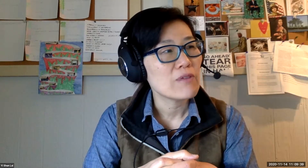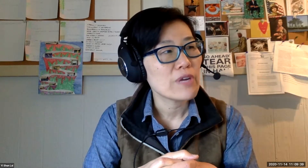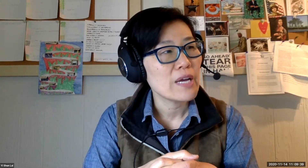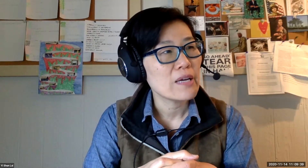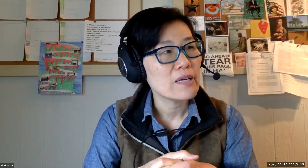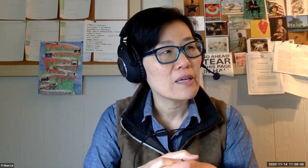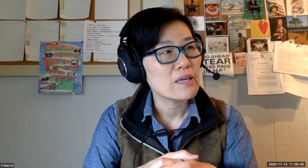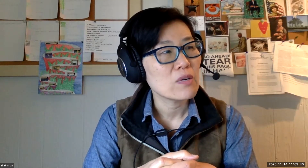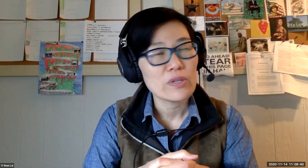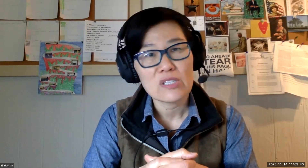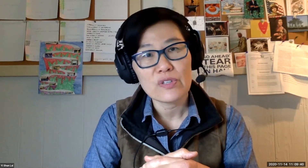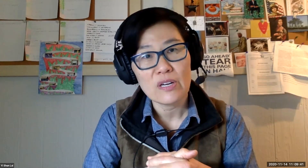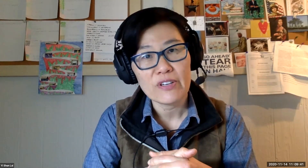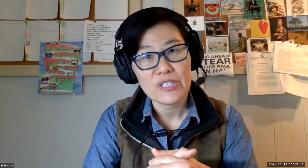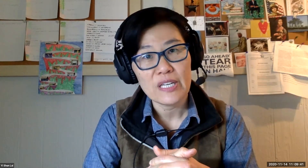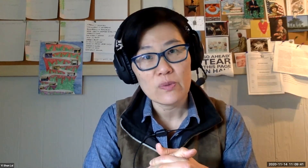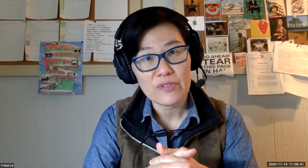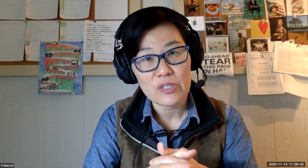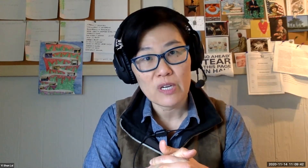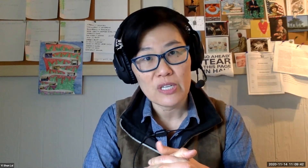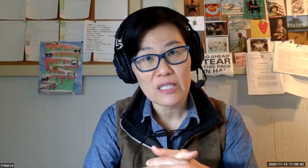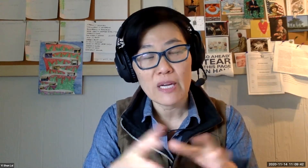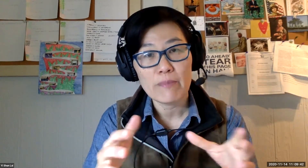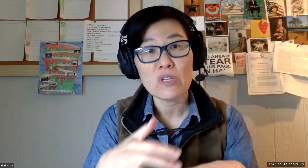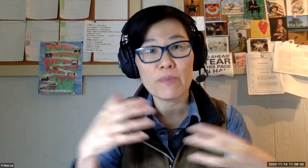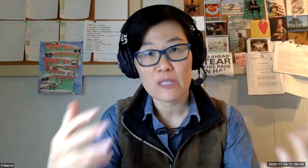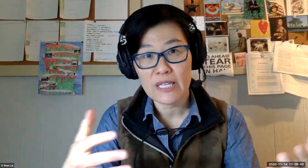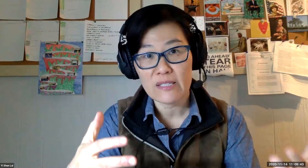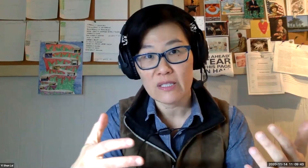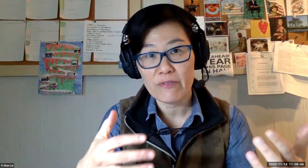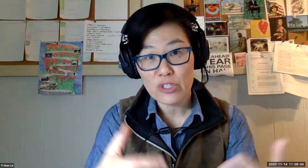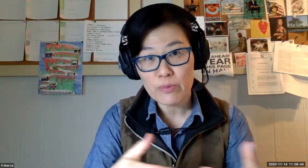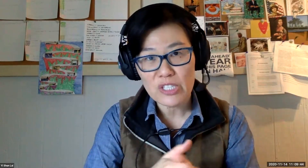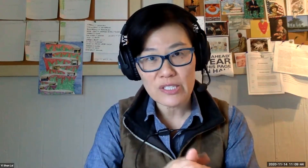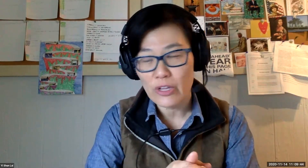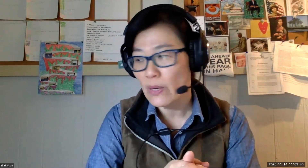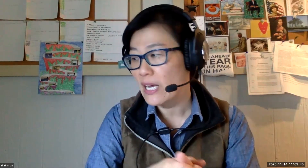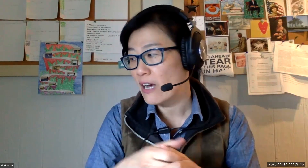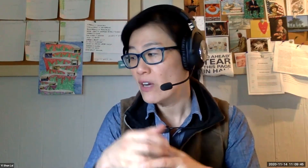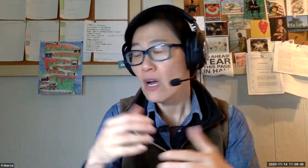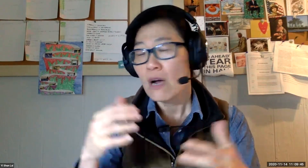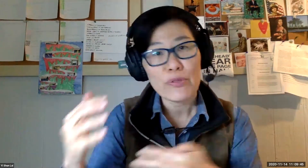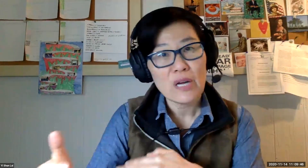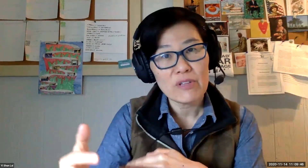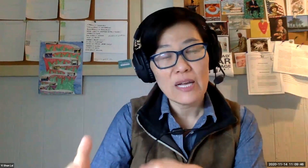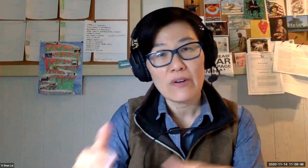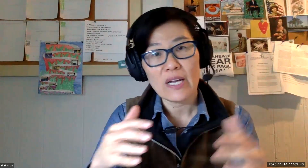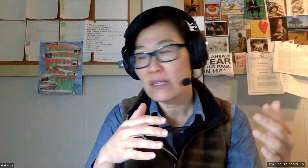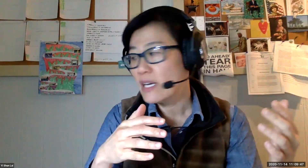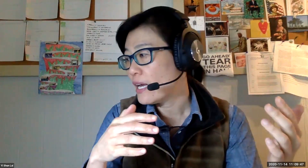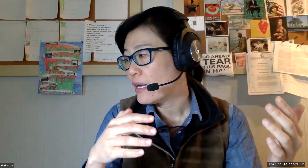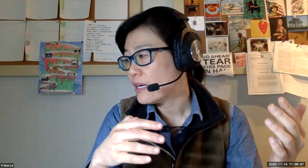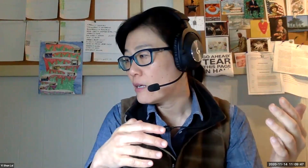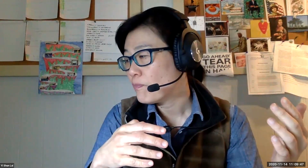be covering query letters for nonfiction as well as fiction projects. Most of my expertise is in fiction projects, although I have both a novel out